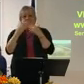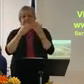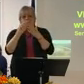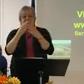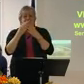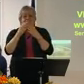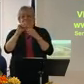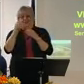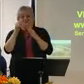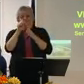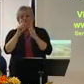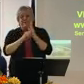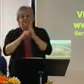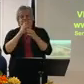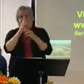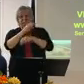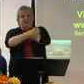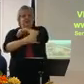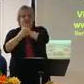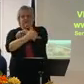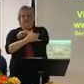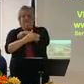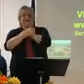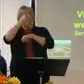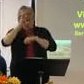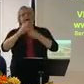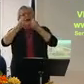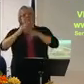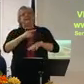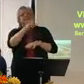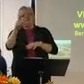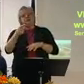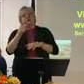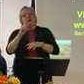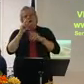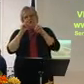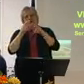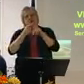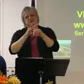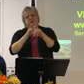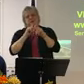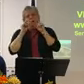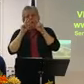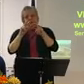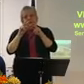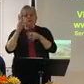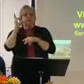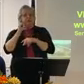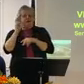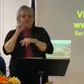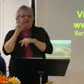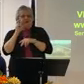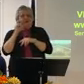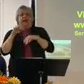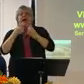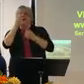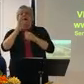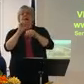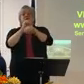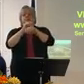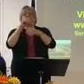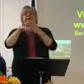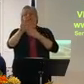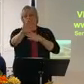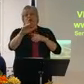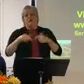side of the world. So God bless you wherever you're watching from. We look forward to hearing how God's working